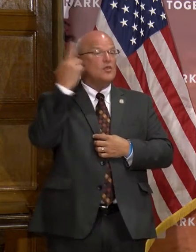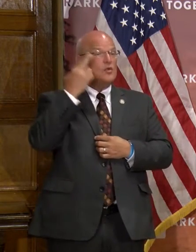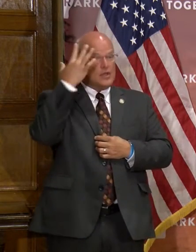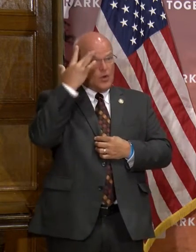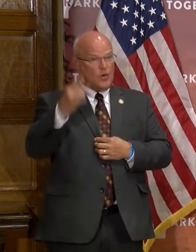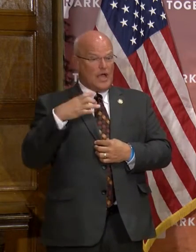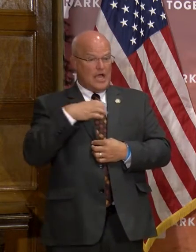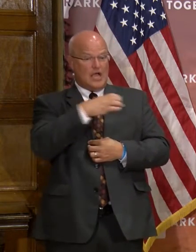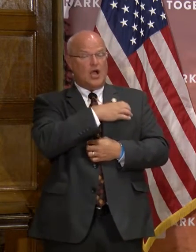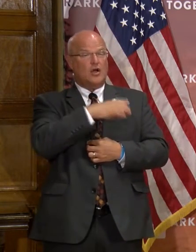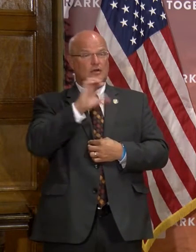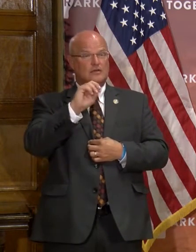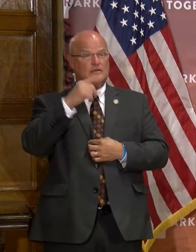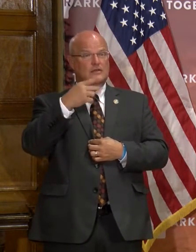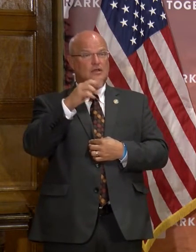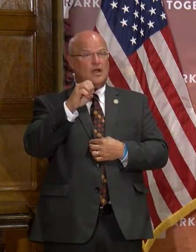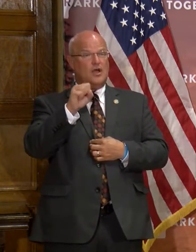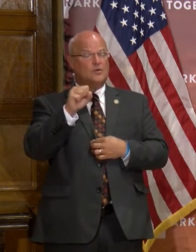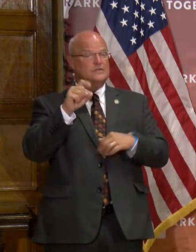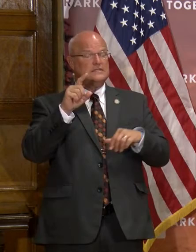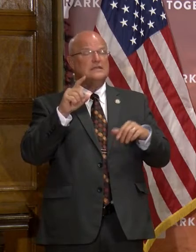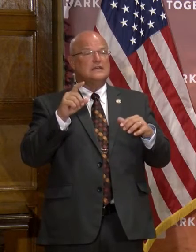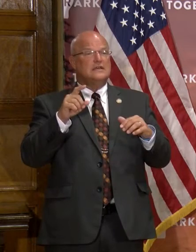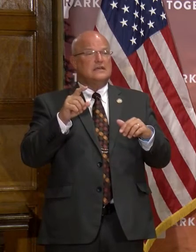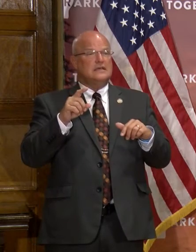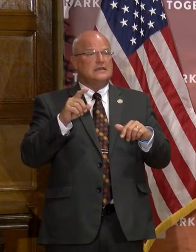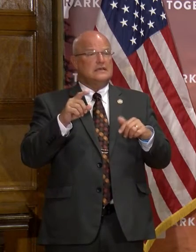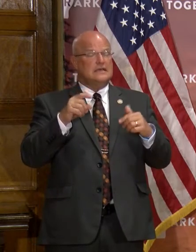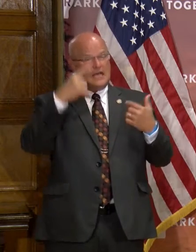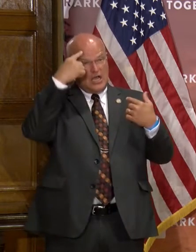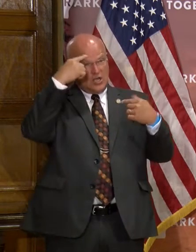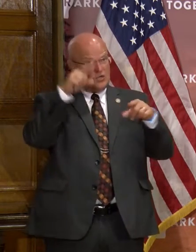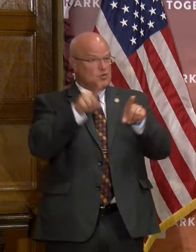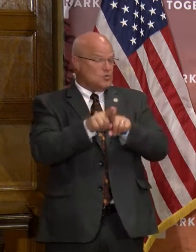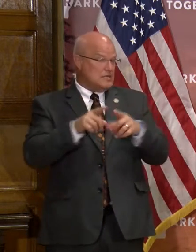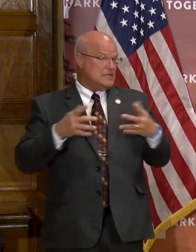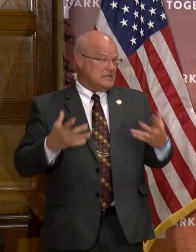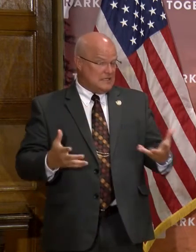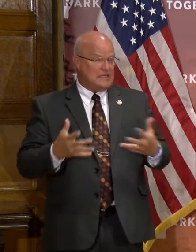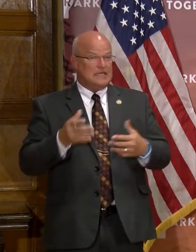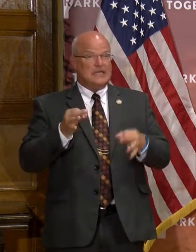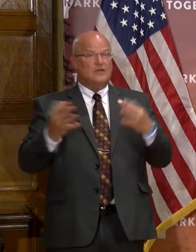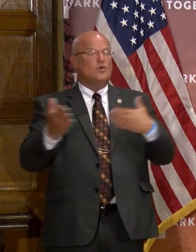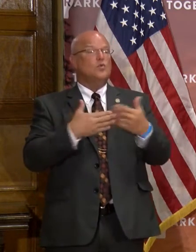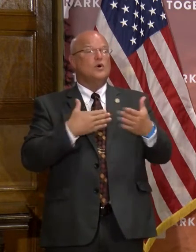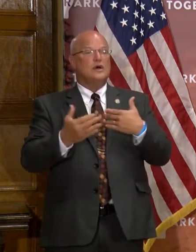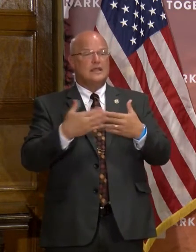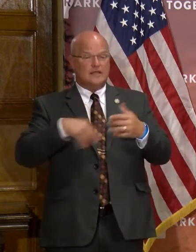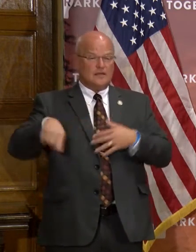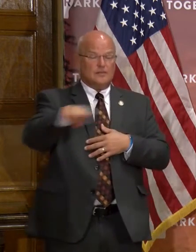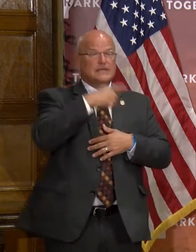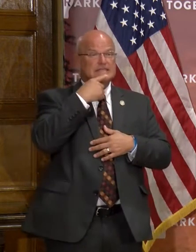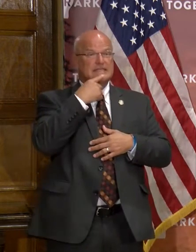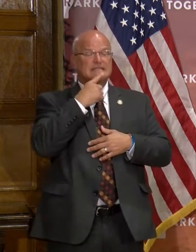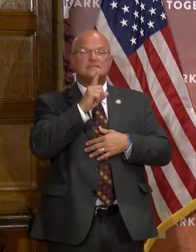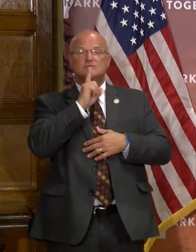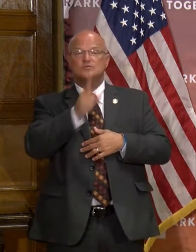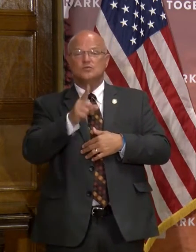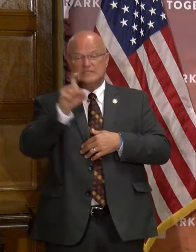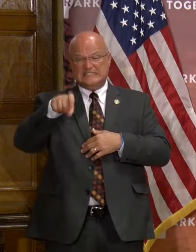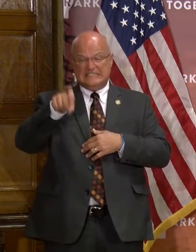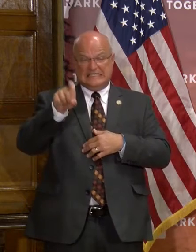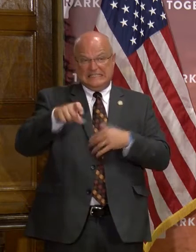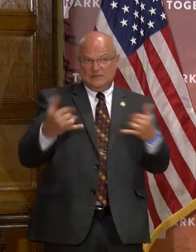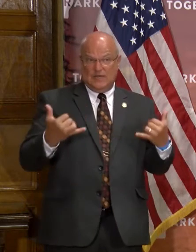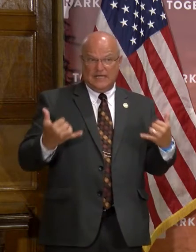Congress can reach an agreement is that if you agree at what everybody says is absolutely needed